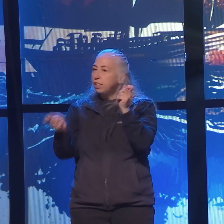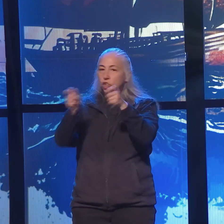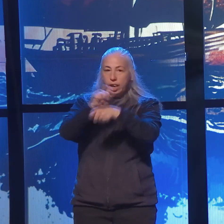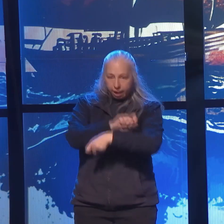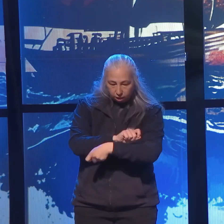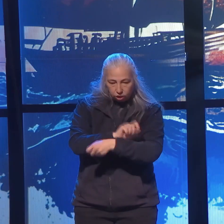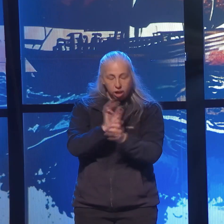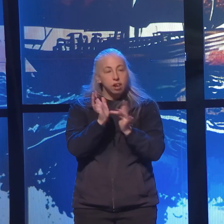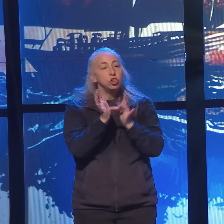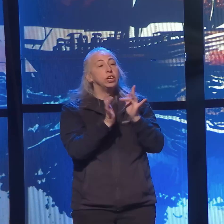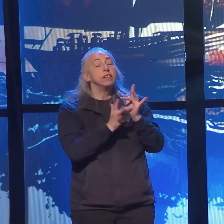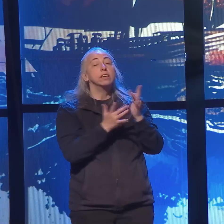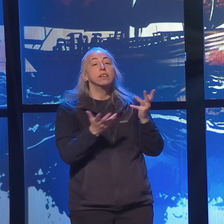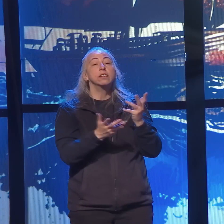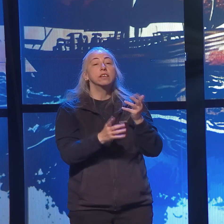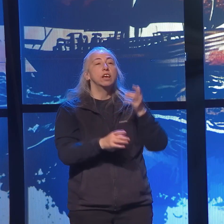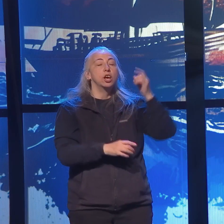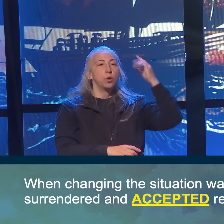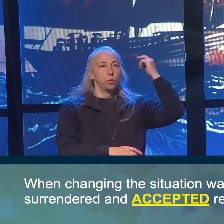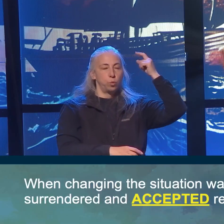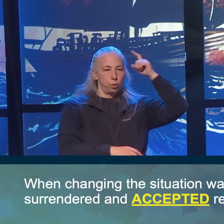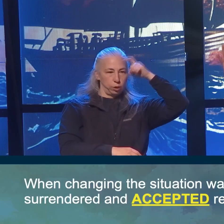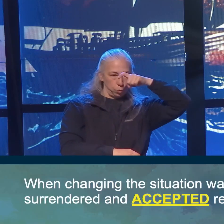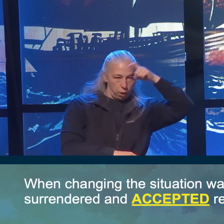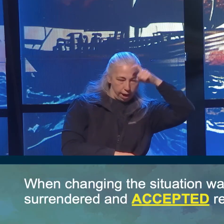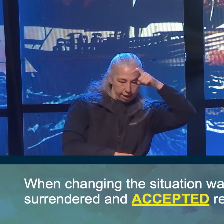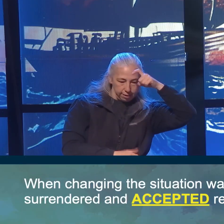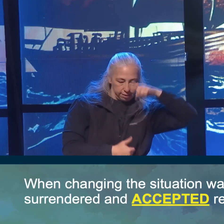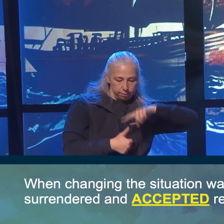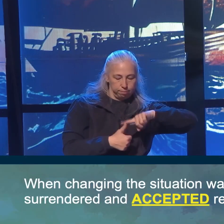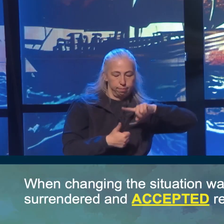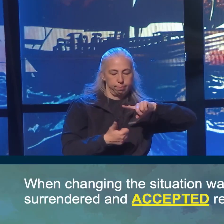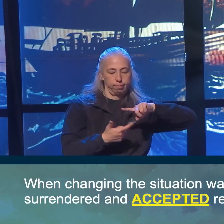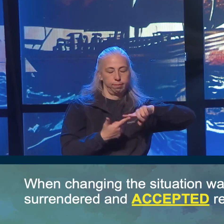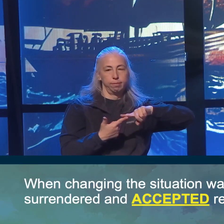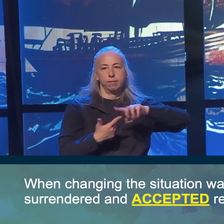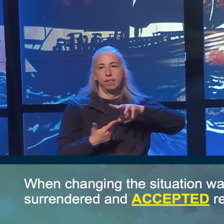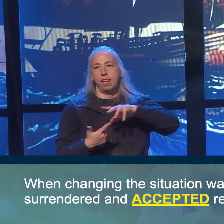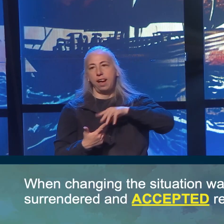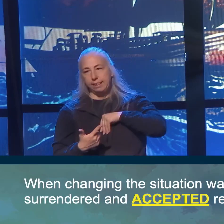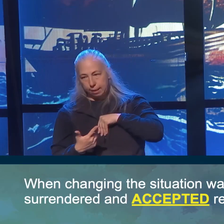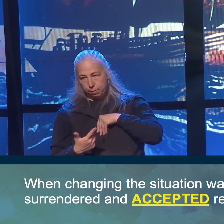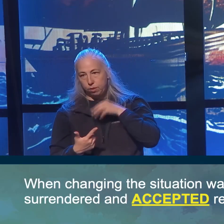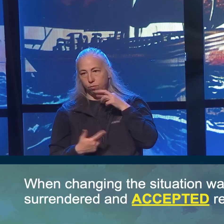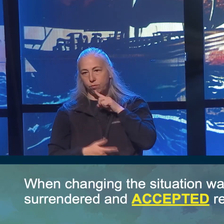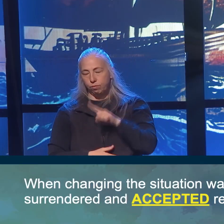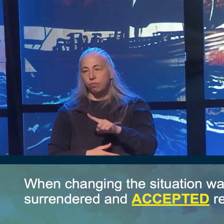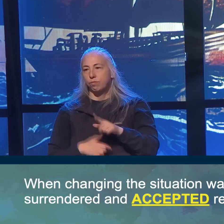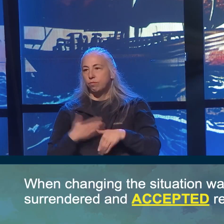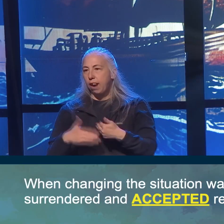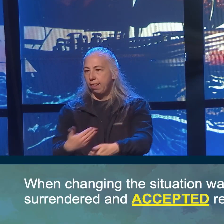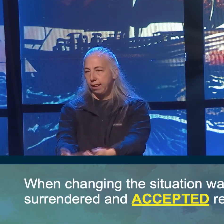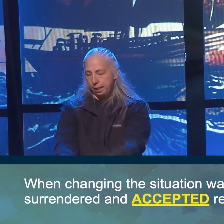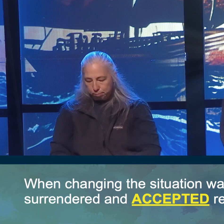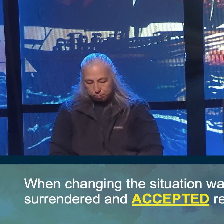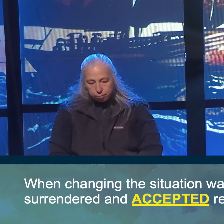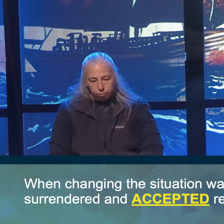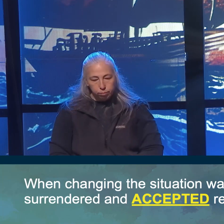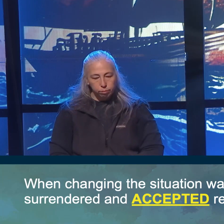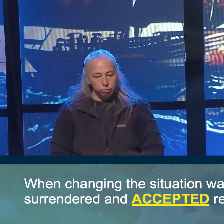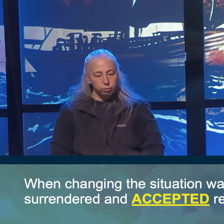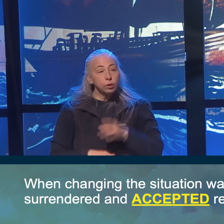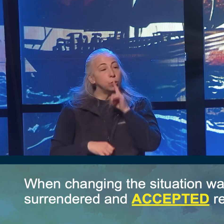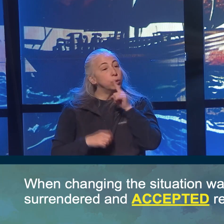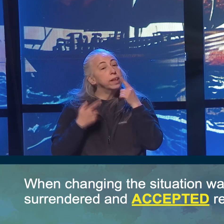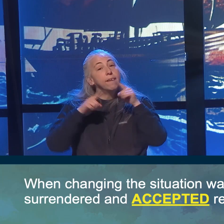Jesus wisely surrendered and accepted reality. Now, probably the most famous story